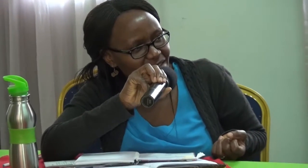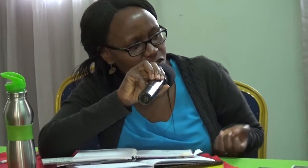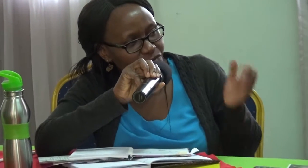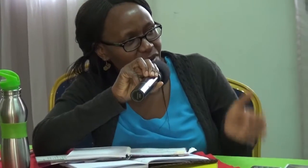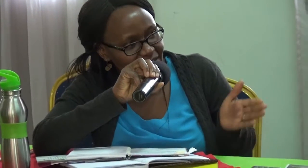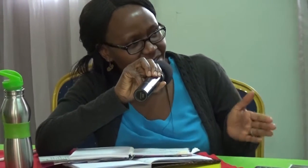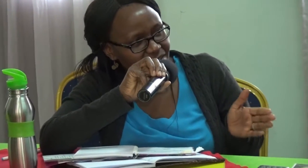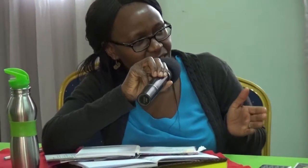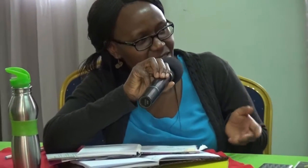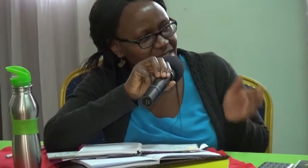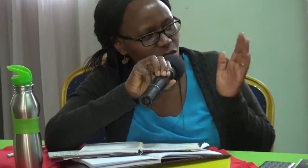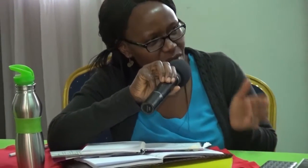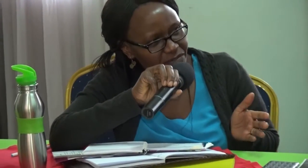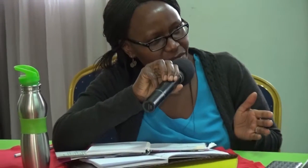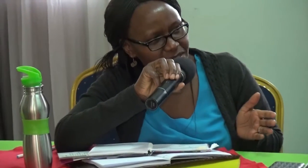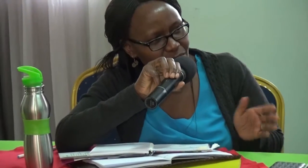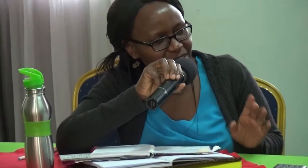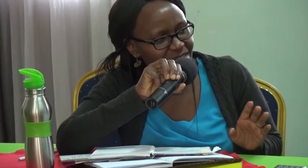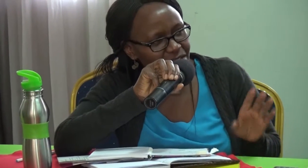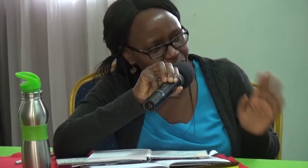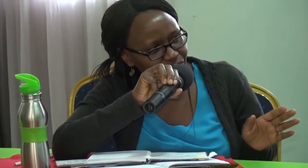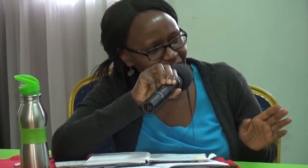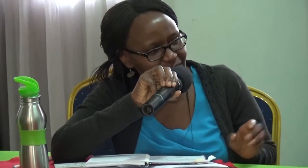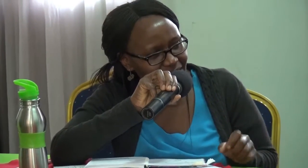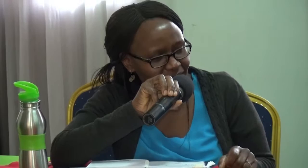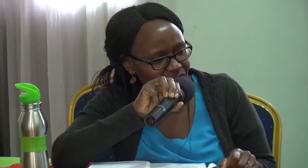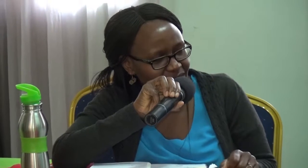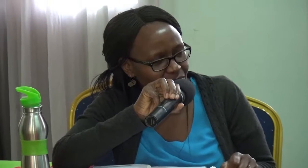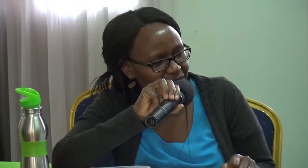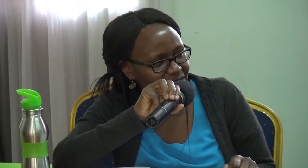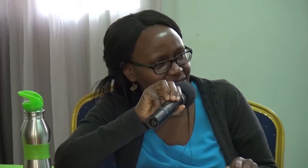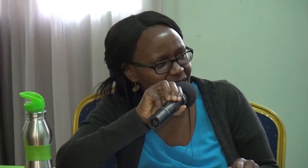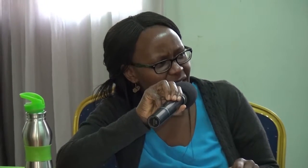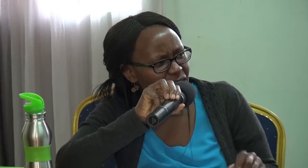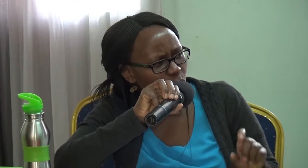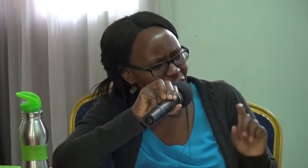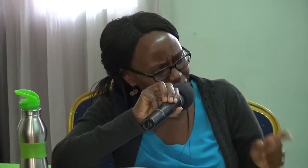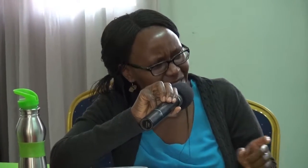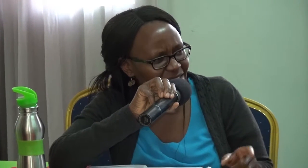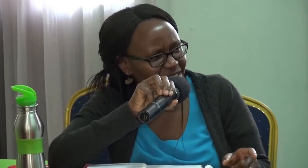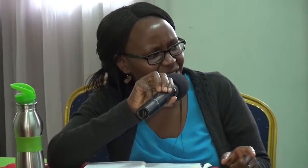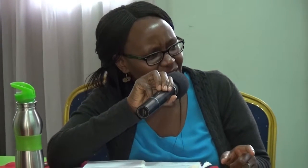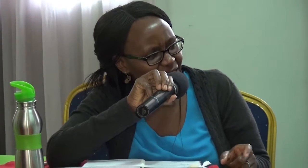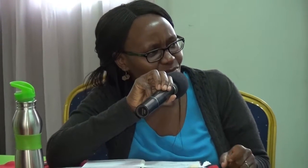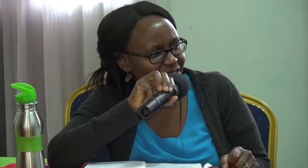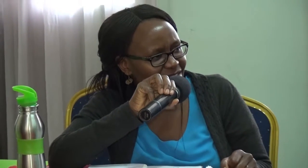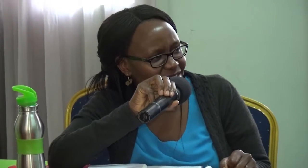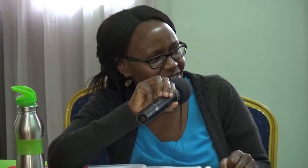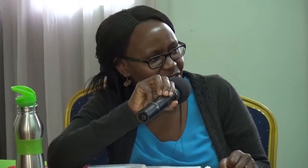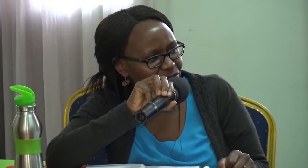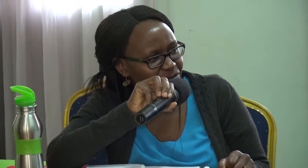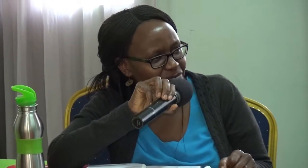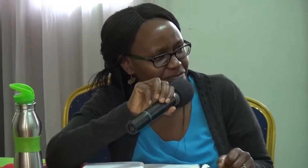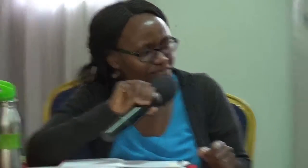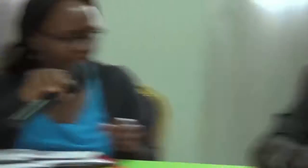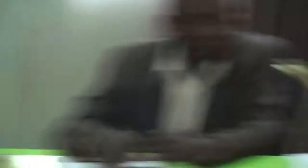others. So for us, there's a good effort, but unfortunately, children with disabilities were not reached as much.